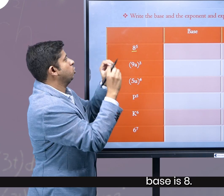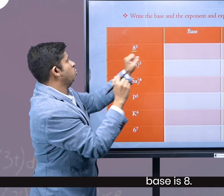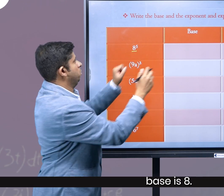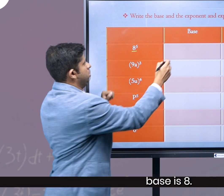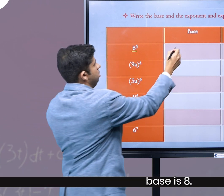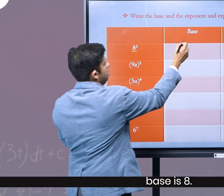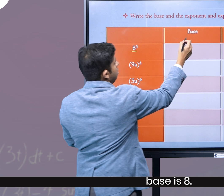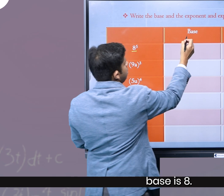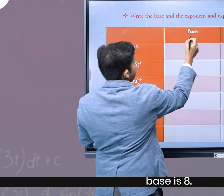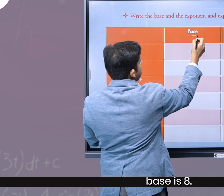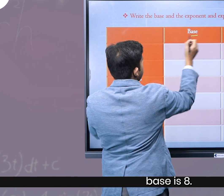Base is 8.